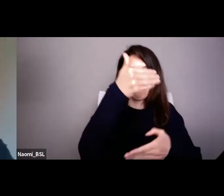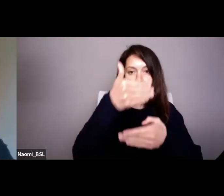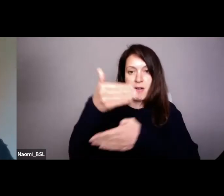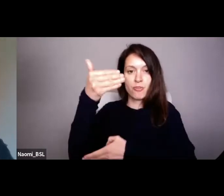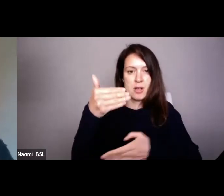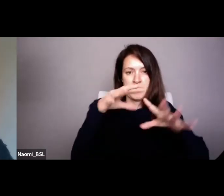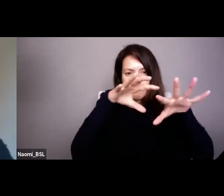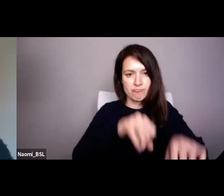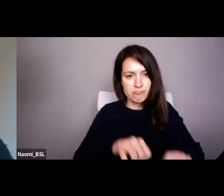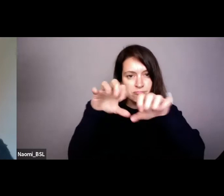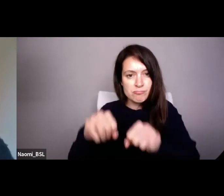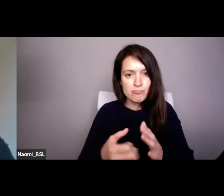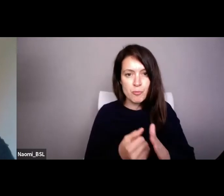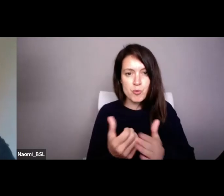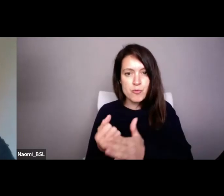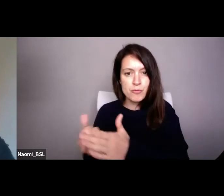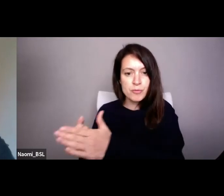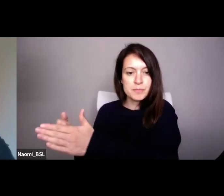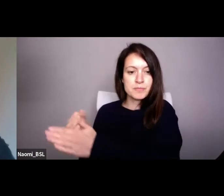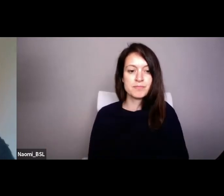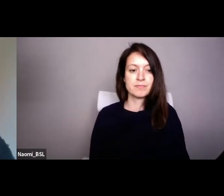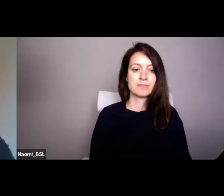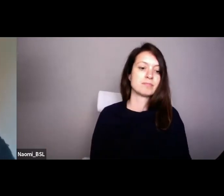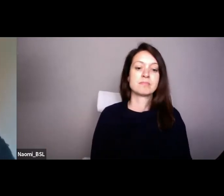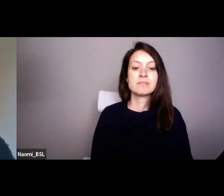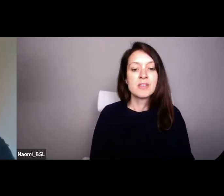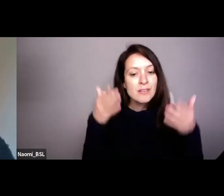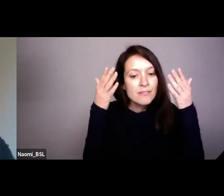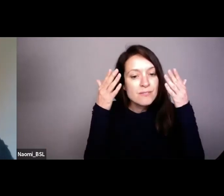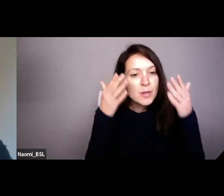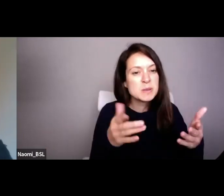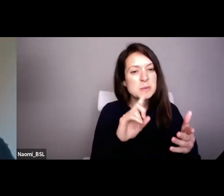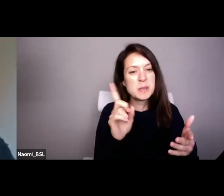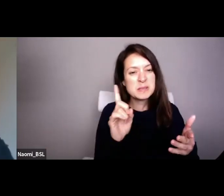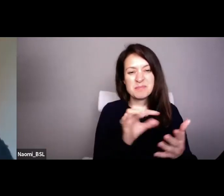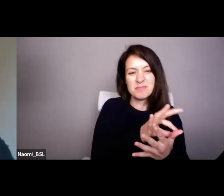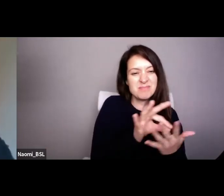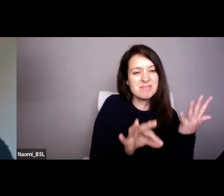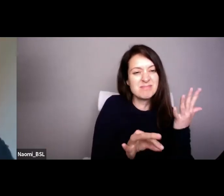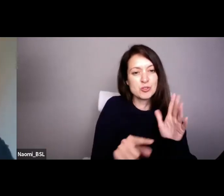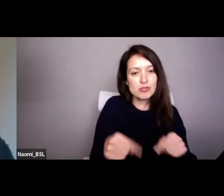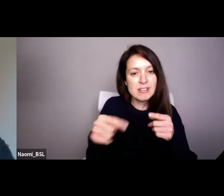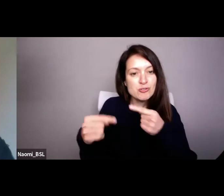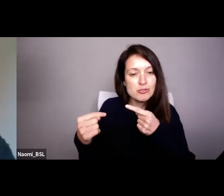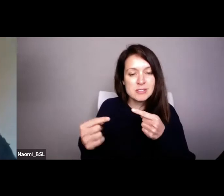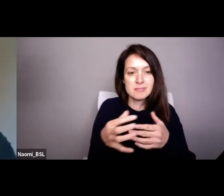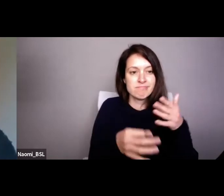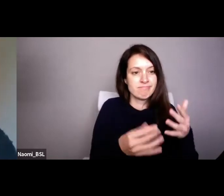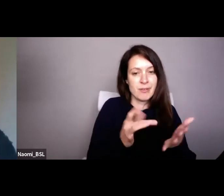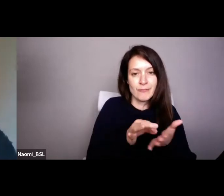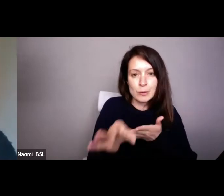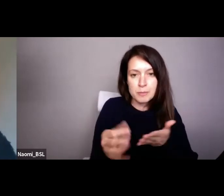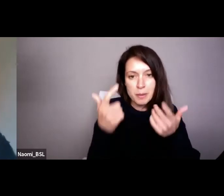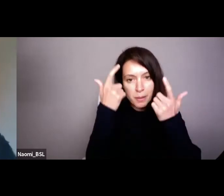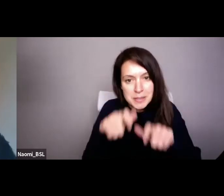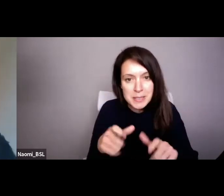the ongoing cumulative burden of the additional challenges from affordable accommodation to assistive technology and how that